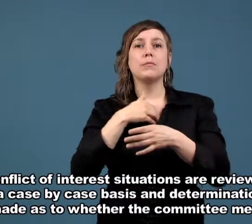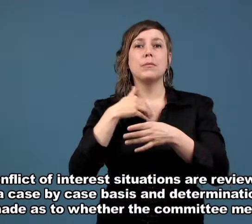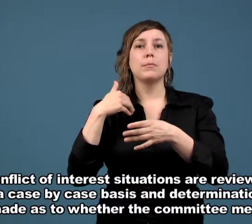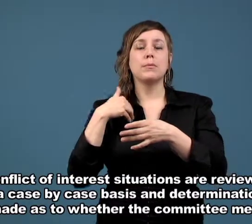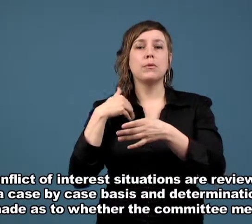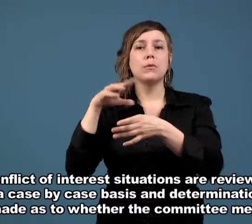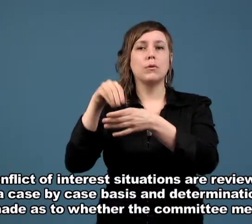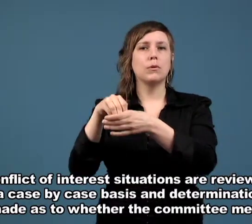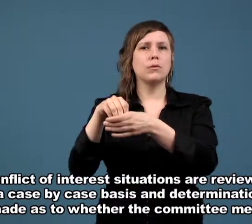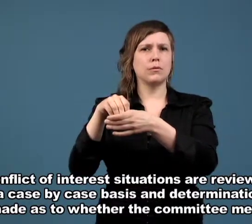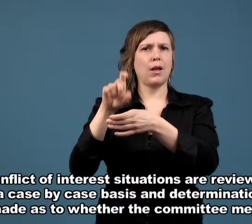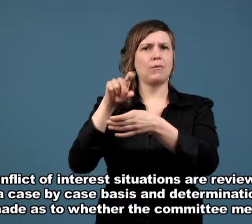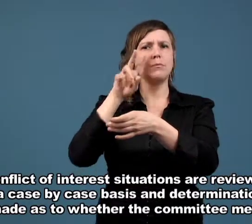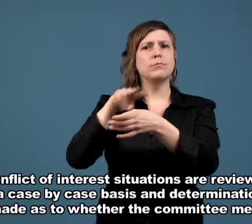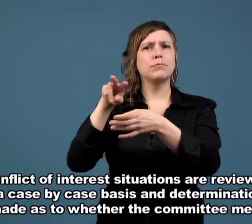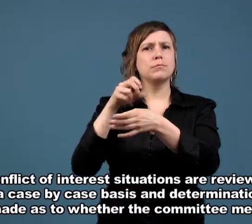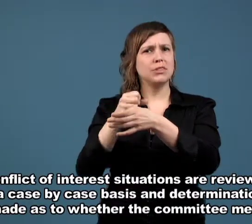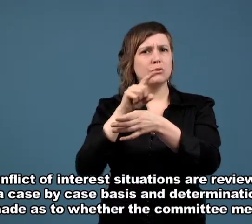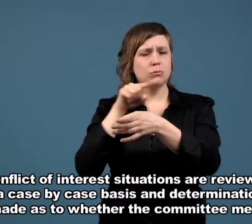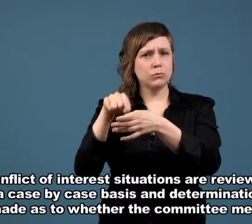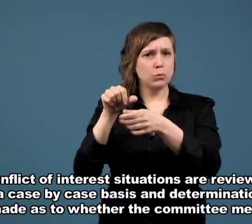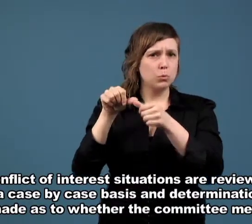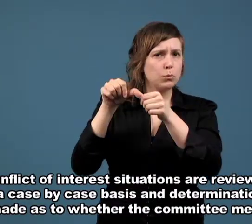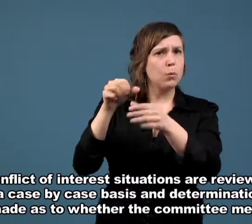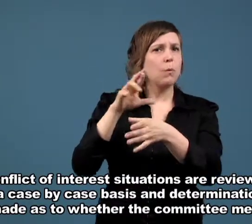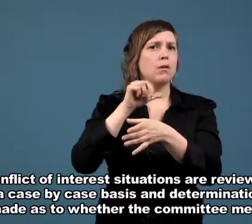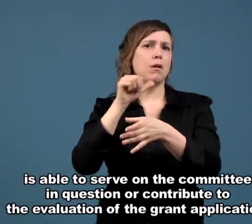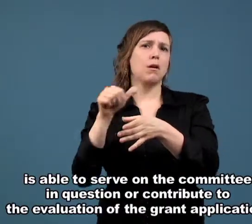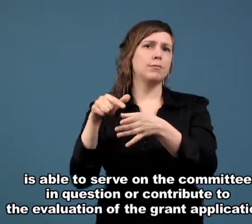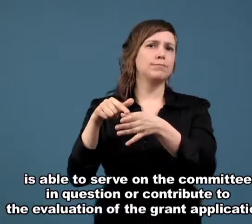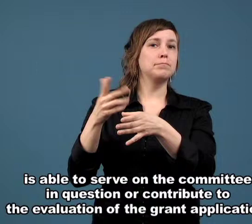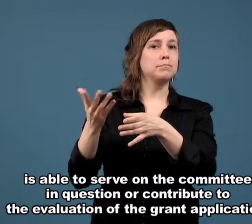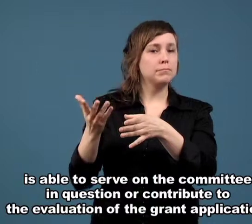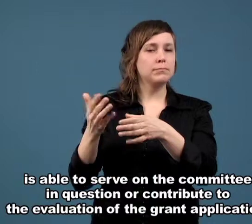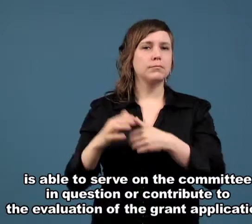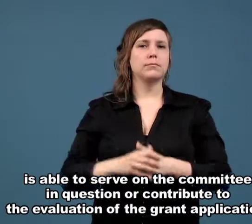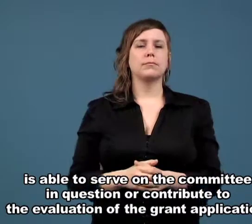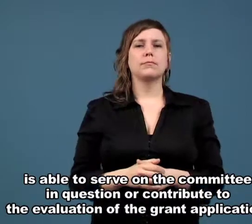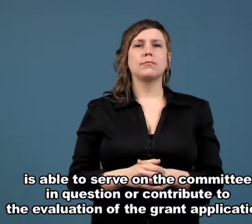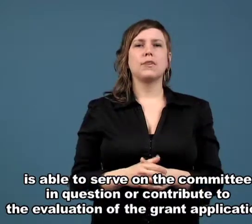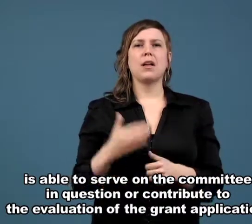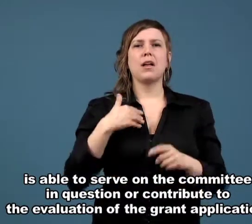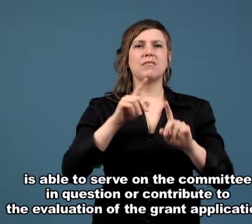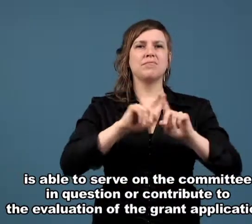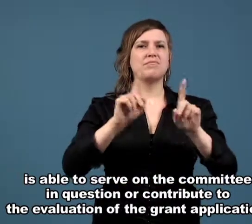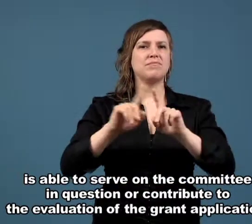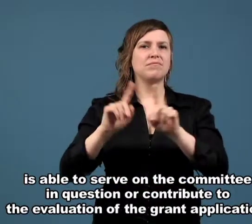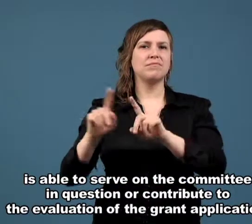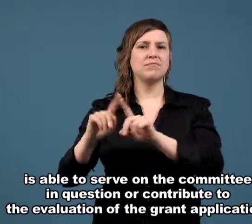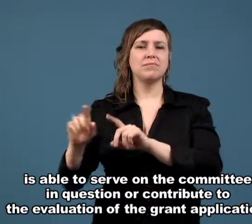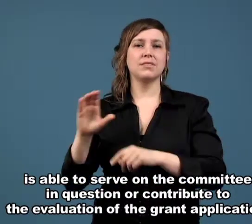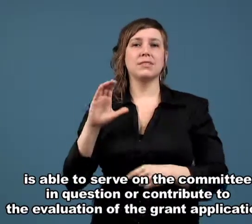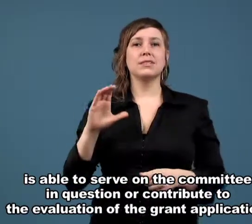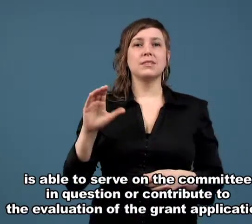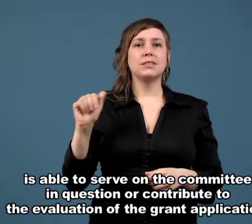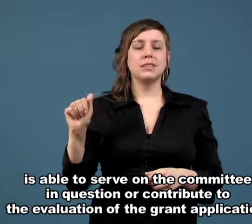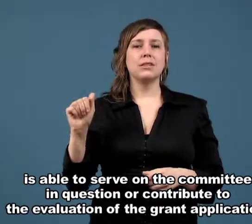reviewed on a case-by-case basis, and determination is made as to whether the committee member is able to serve on the committee in question or contribute